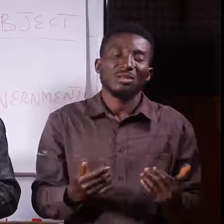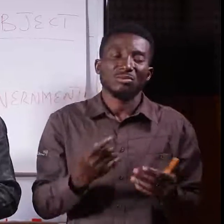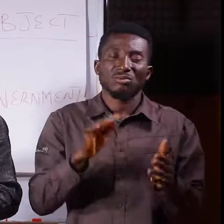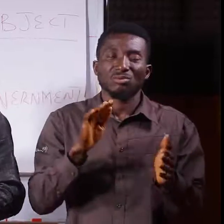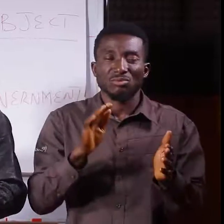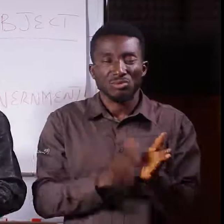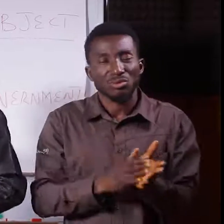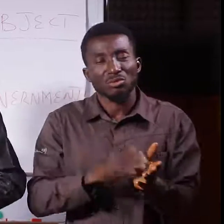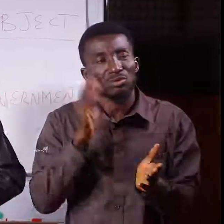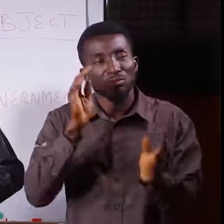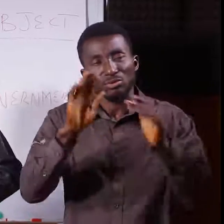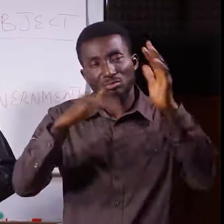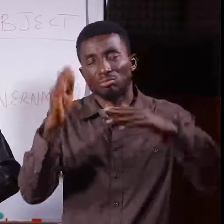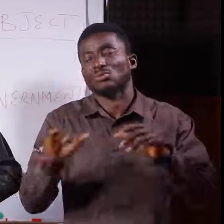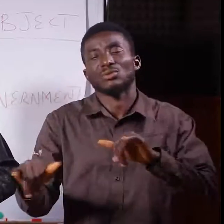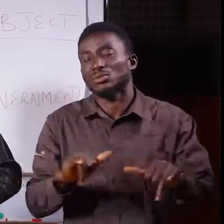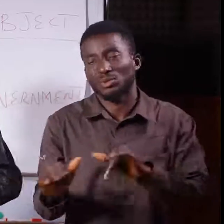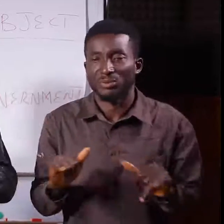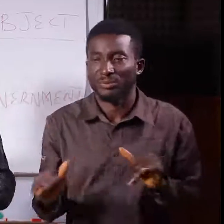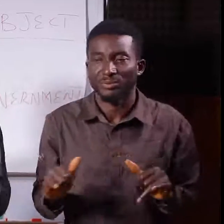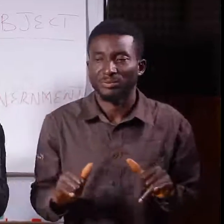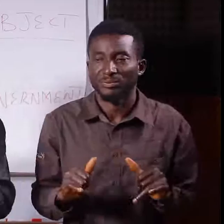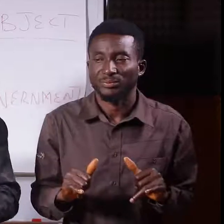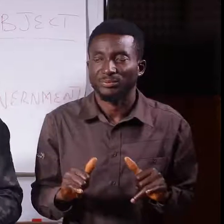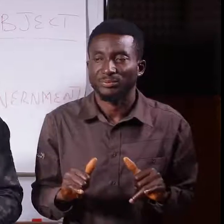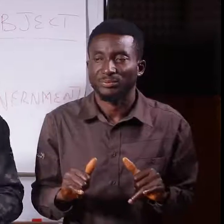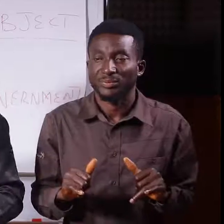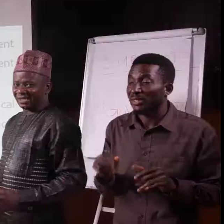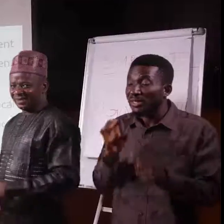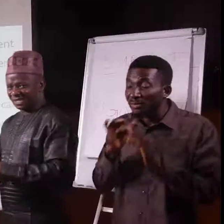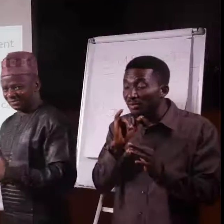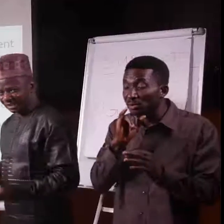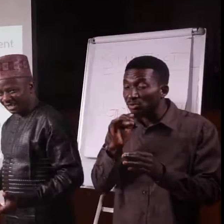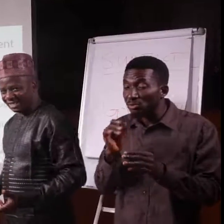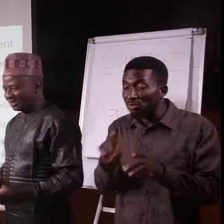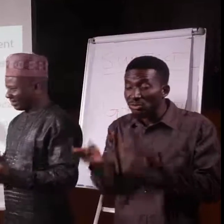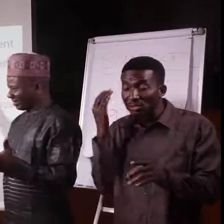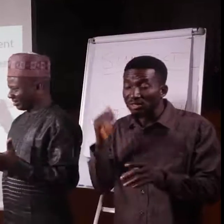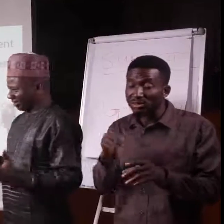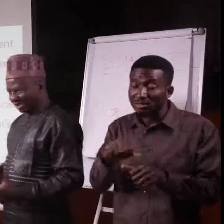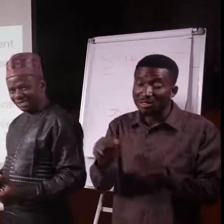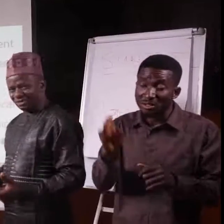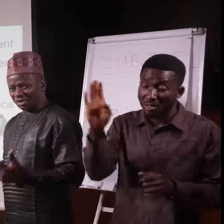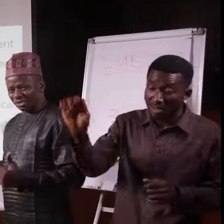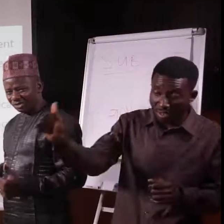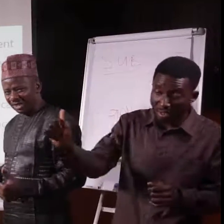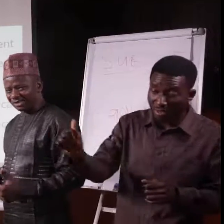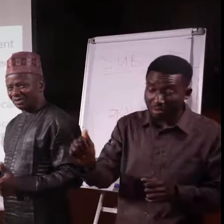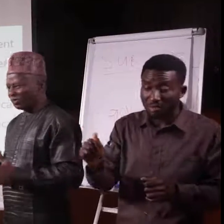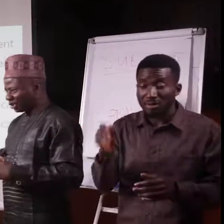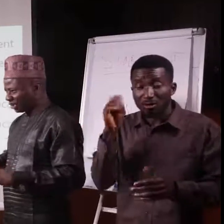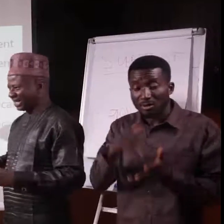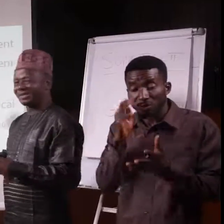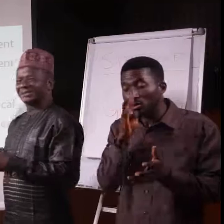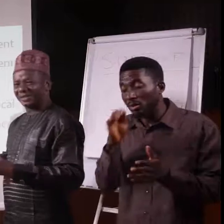come and assist. If it is done in area A, it will be done in area B. If it is fertilizer, the locality or the district head